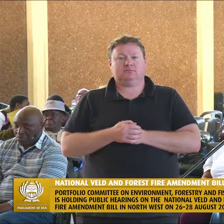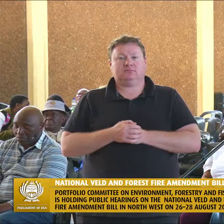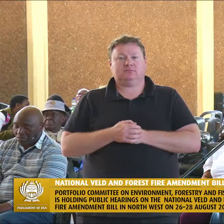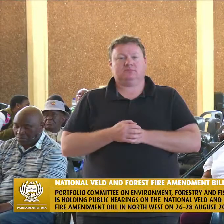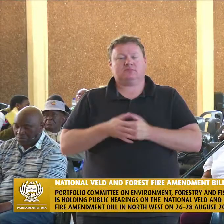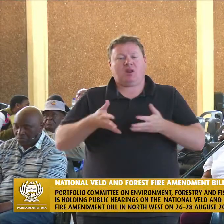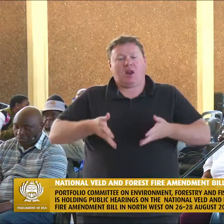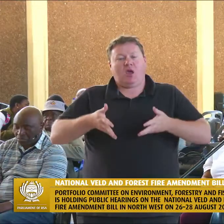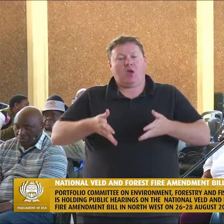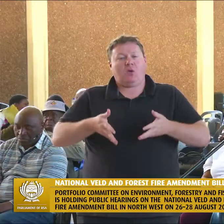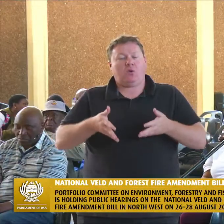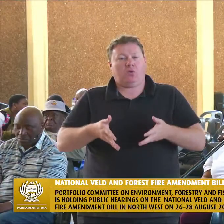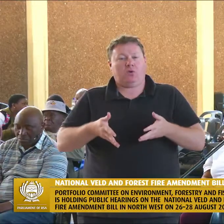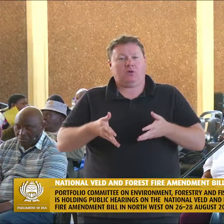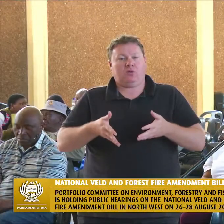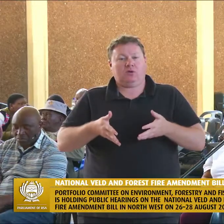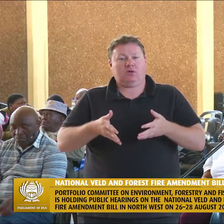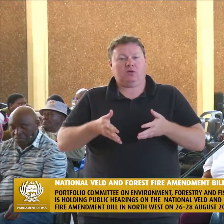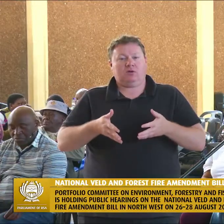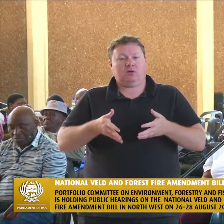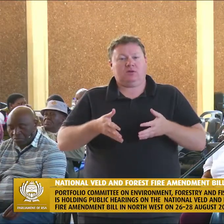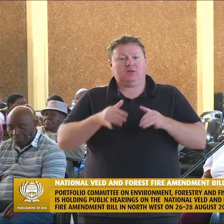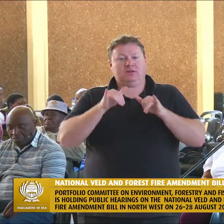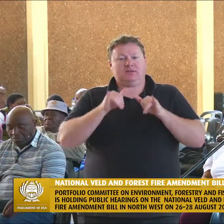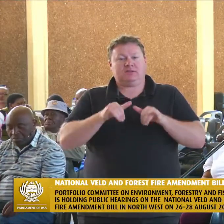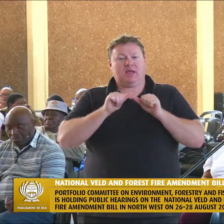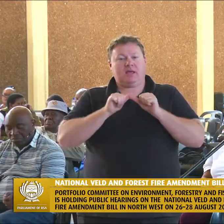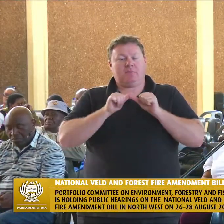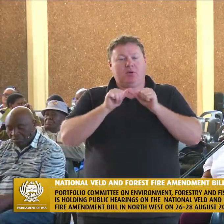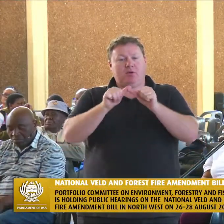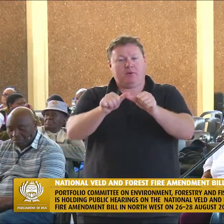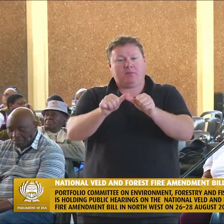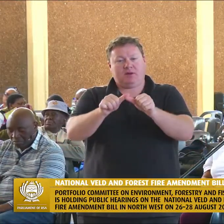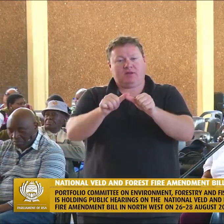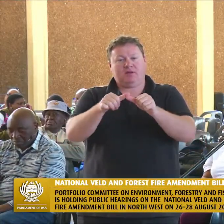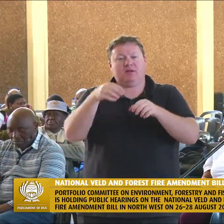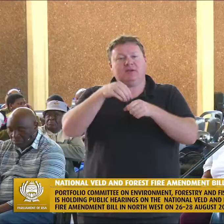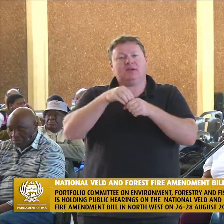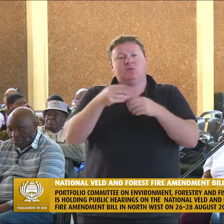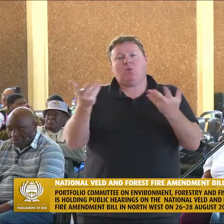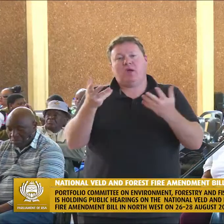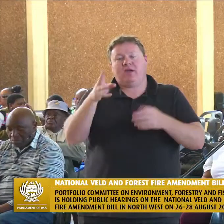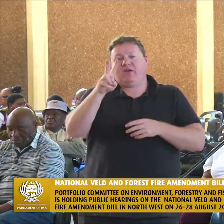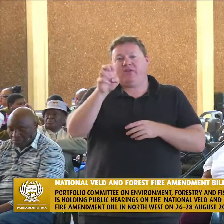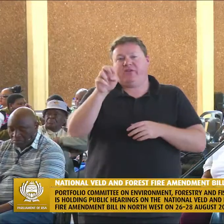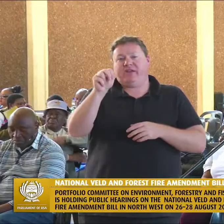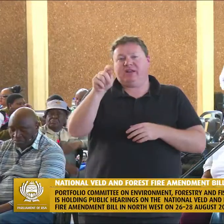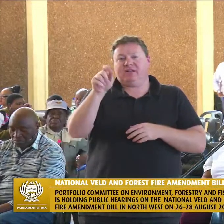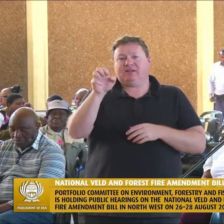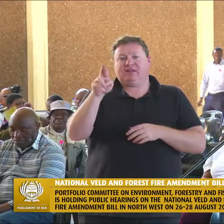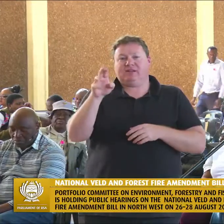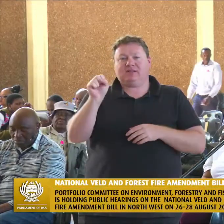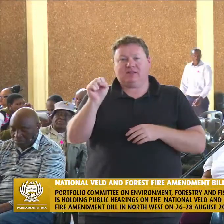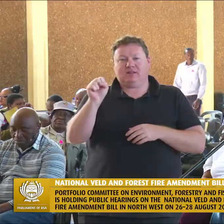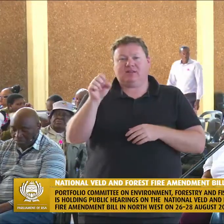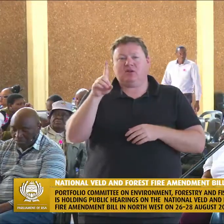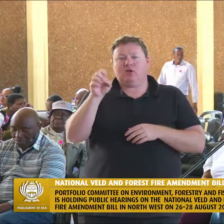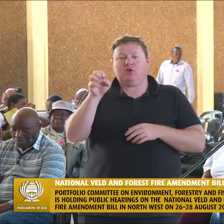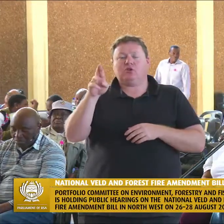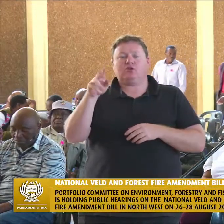at the moment you are staying permanently in phantasm because we have no dead many